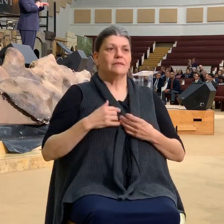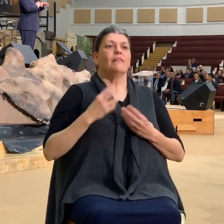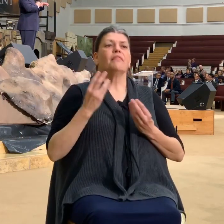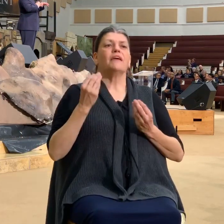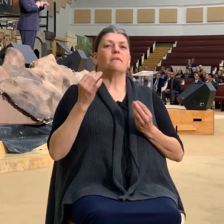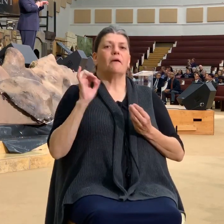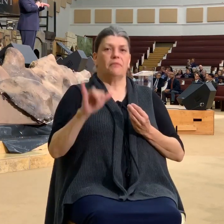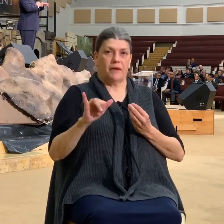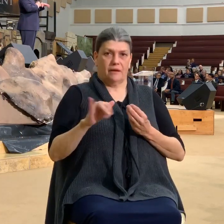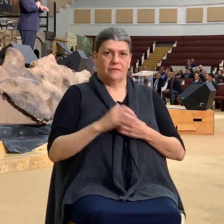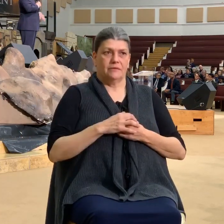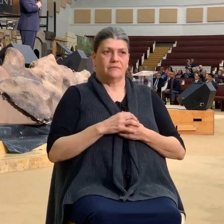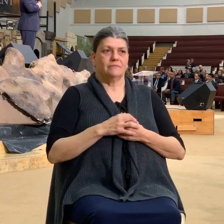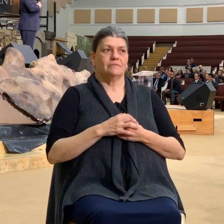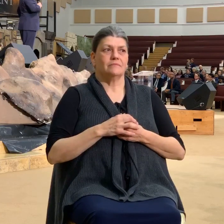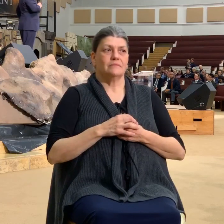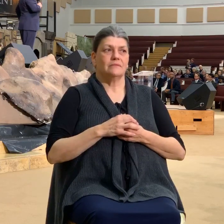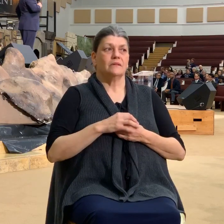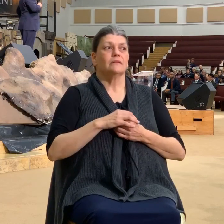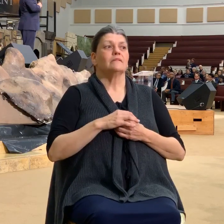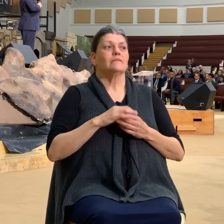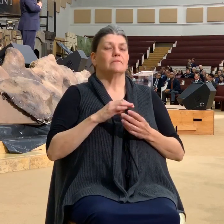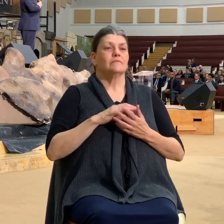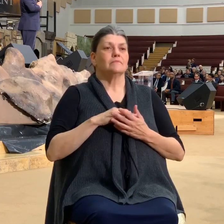was to come to Sacramento.